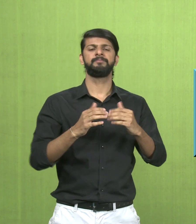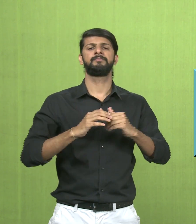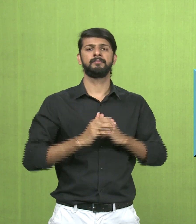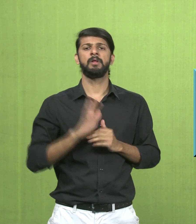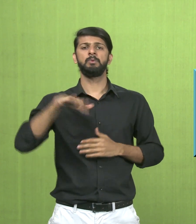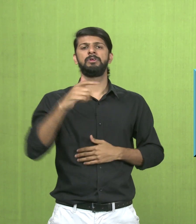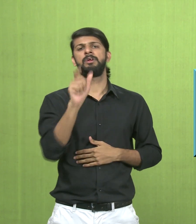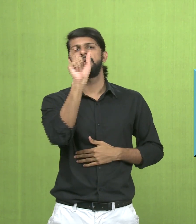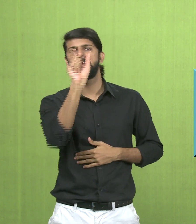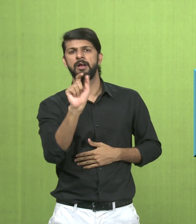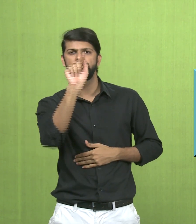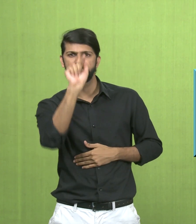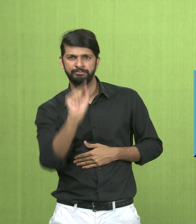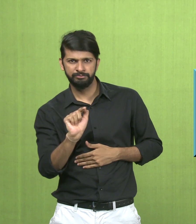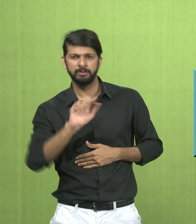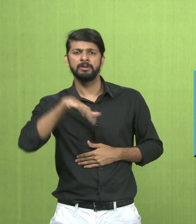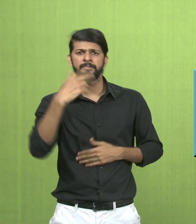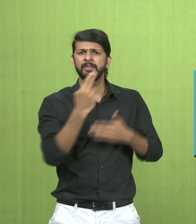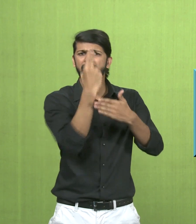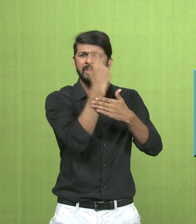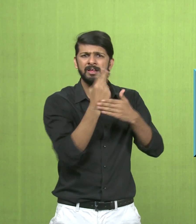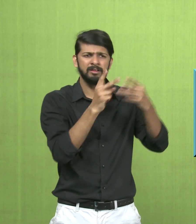medium. After that, there will be new words.